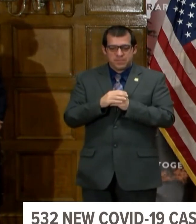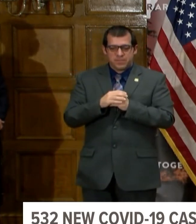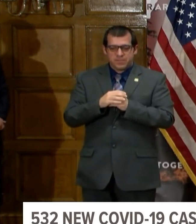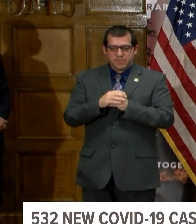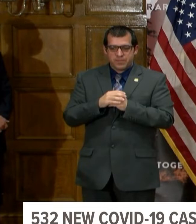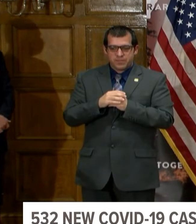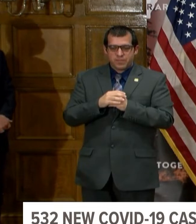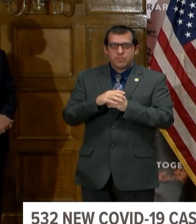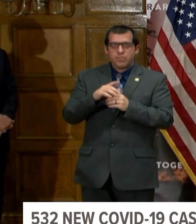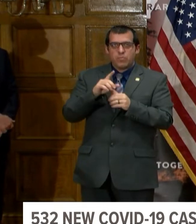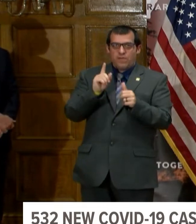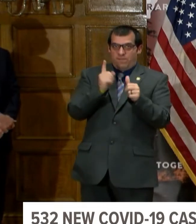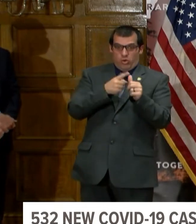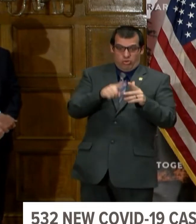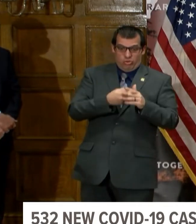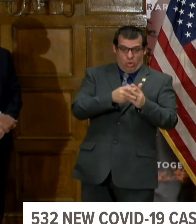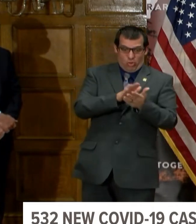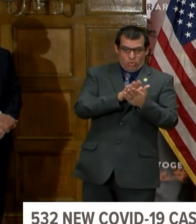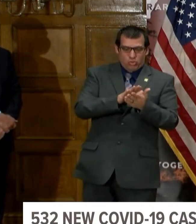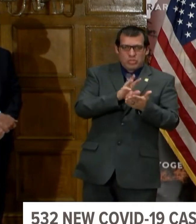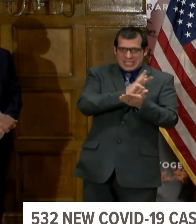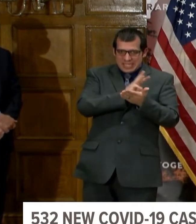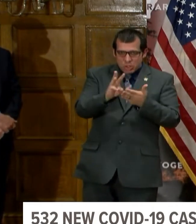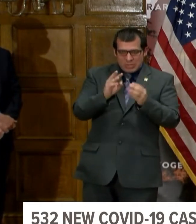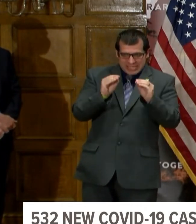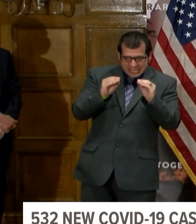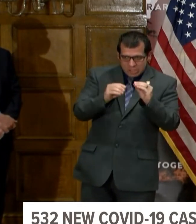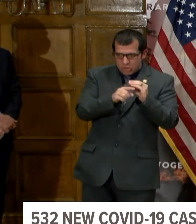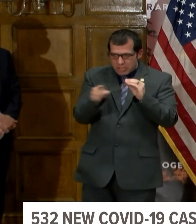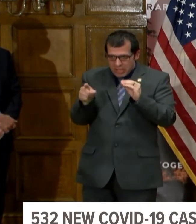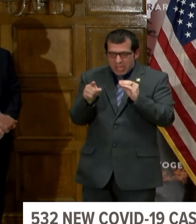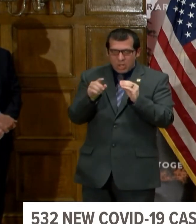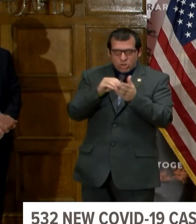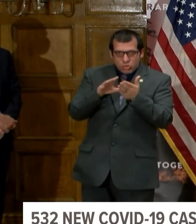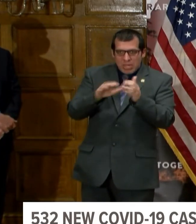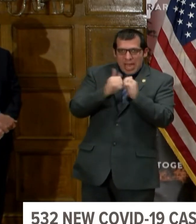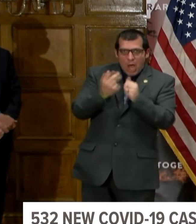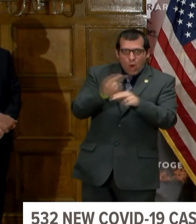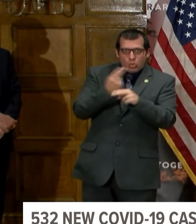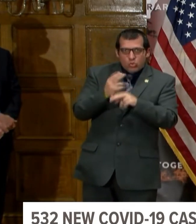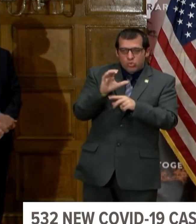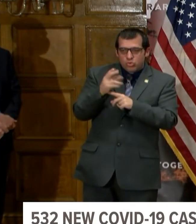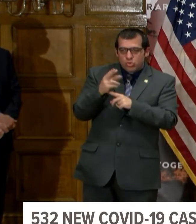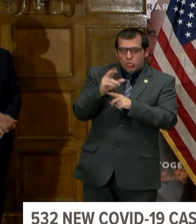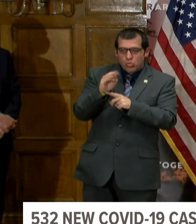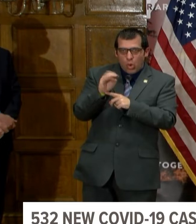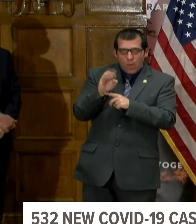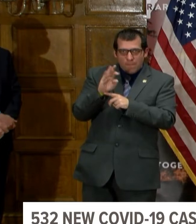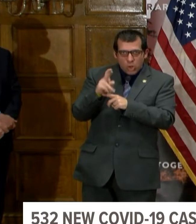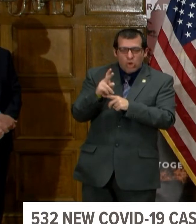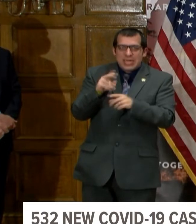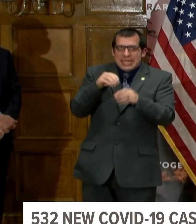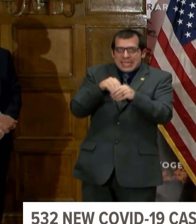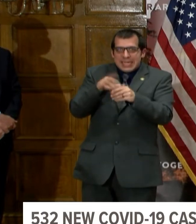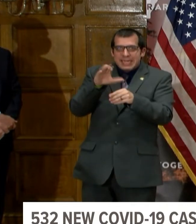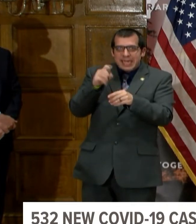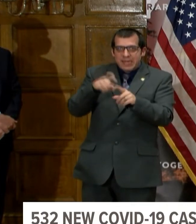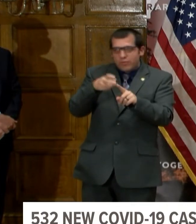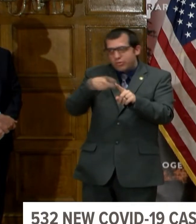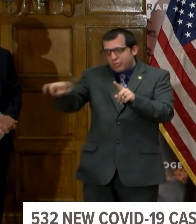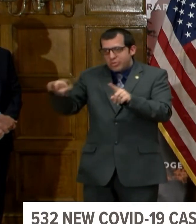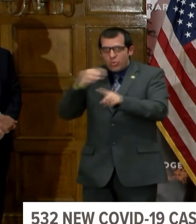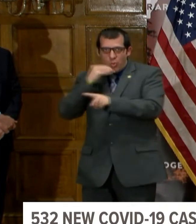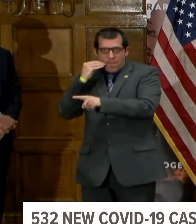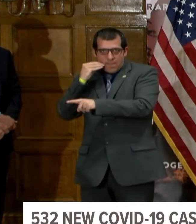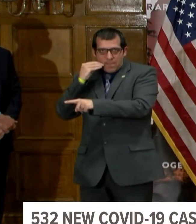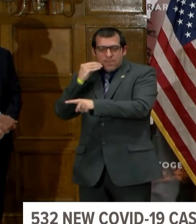teaching students how to use a Chromebook in case they need to pivot to online instruction at home. We've also committed